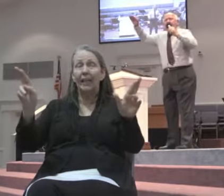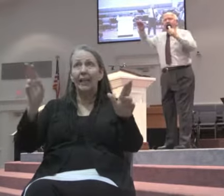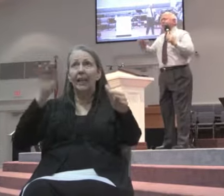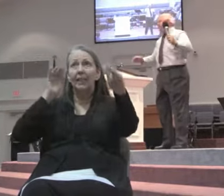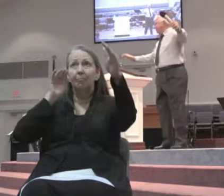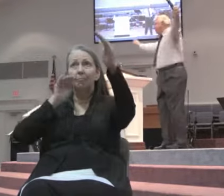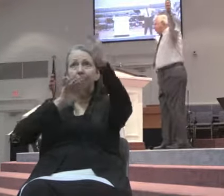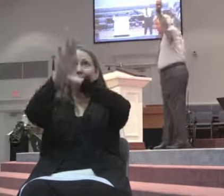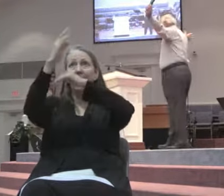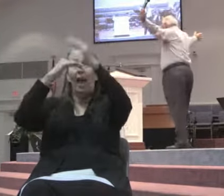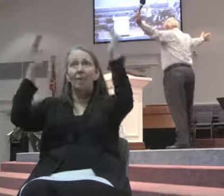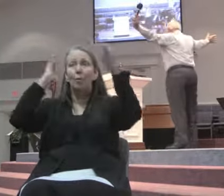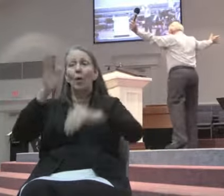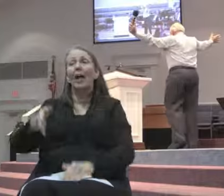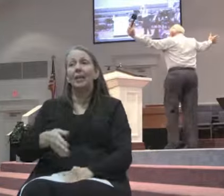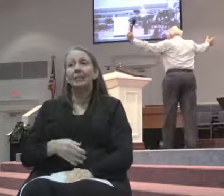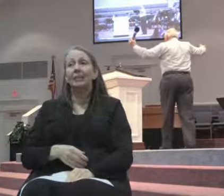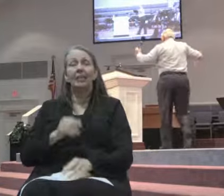in.